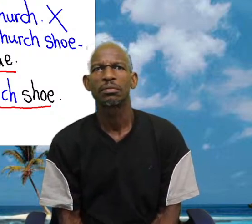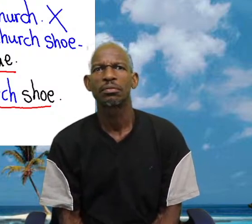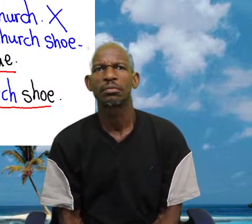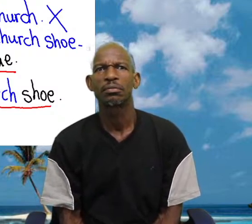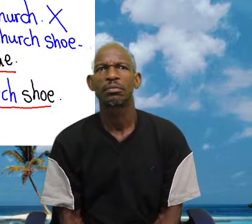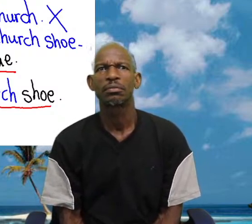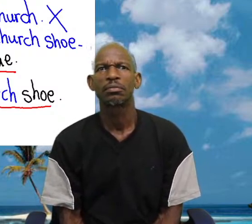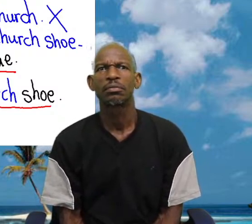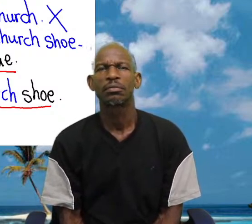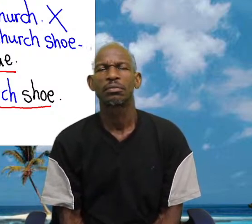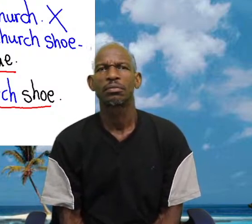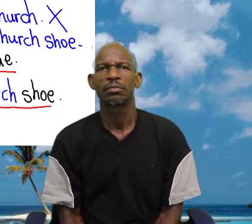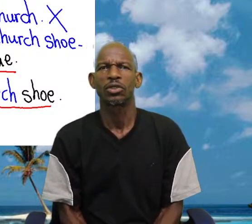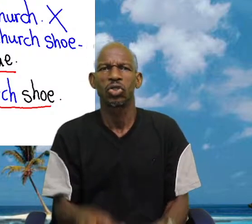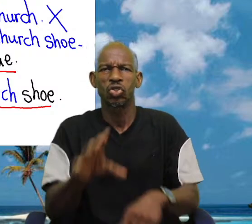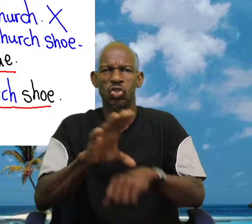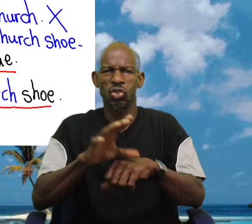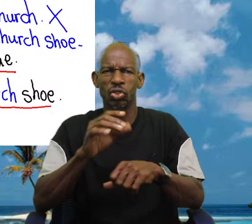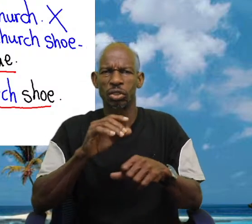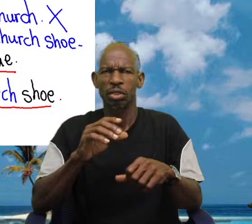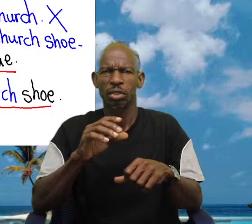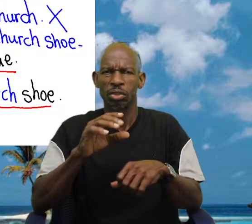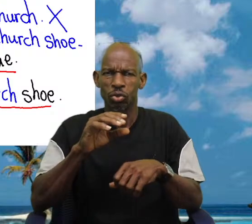The shirt shoe is